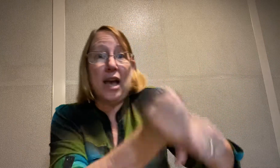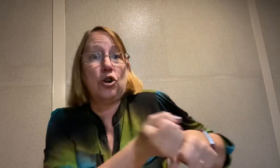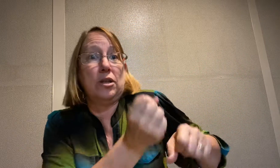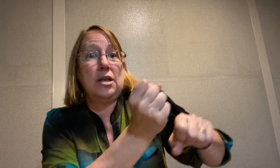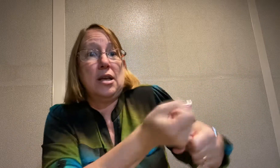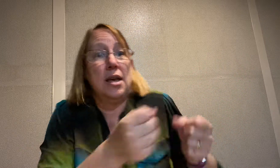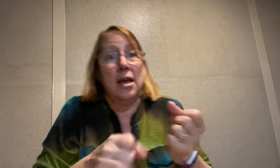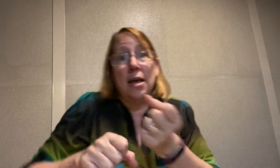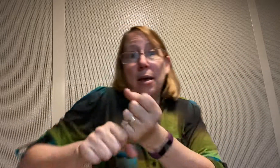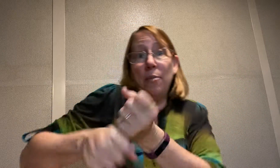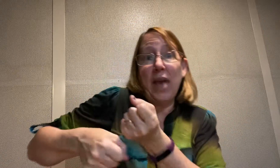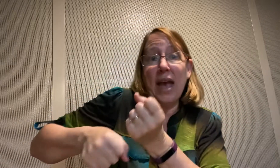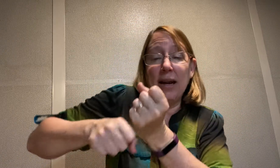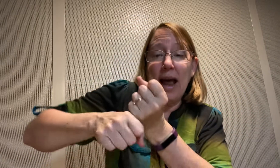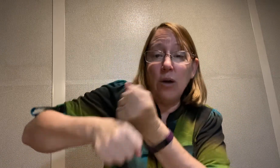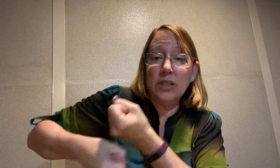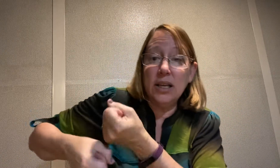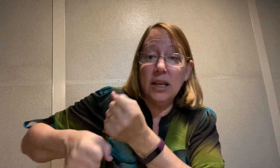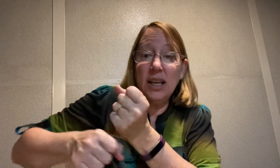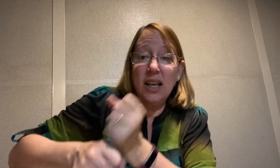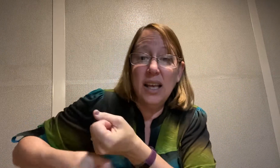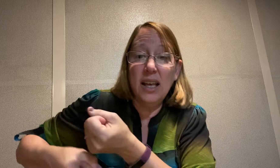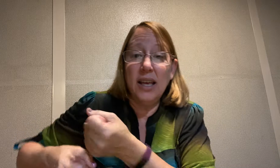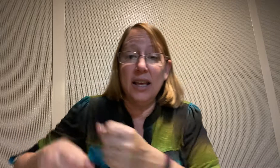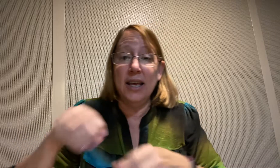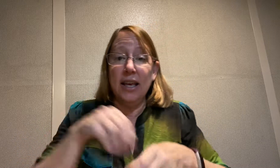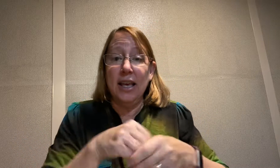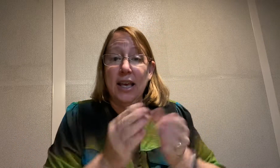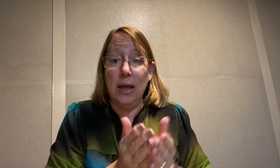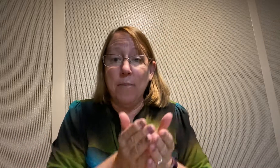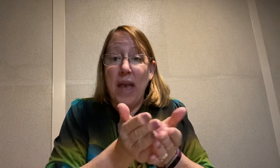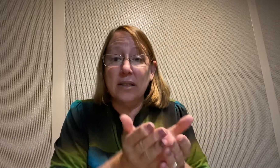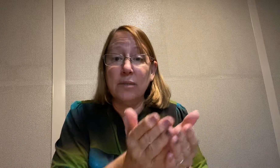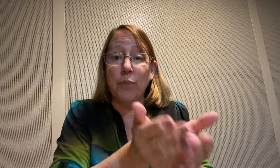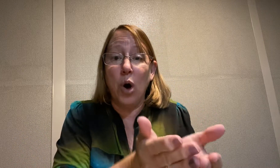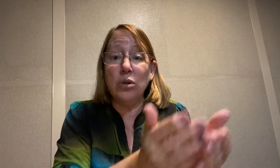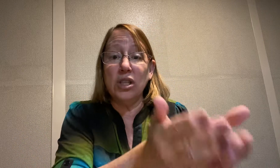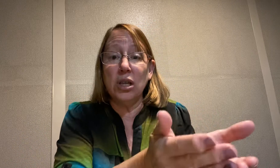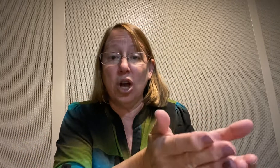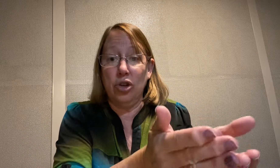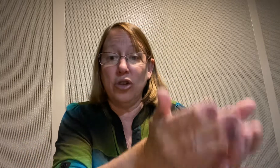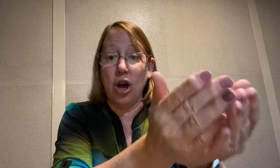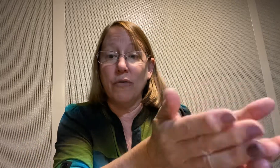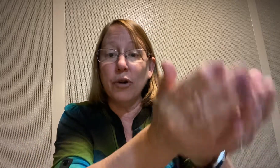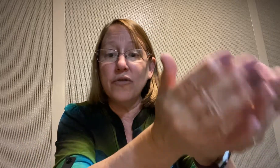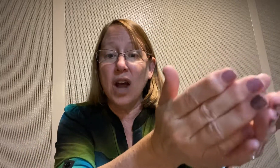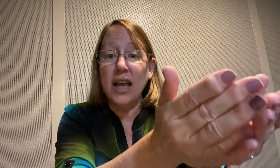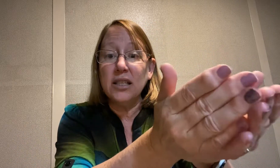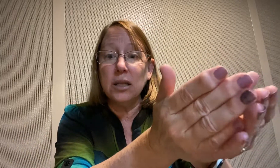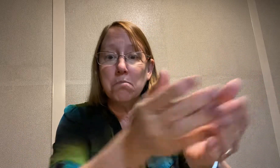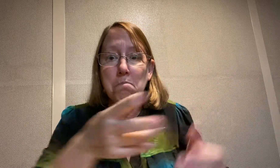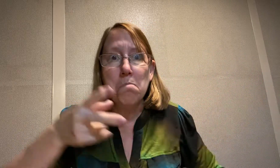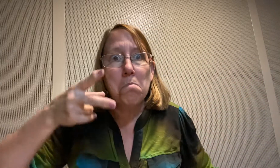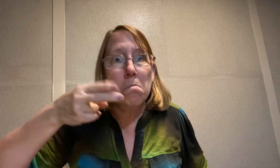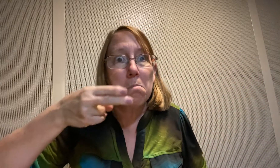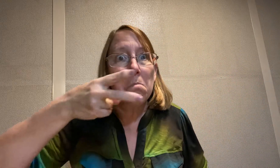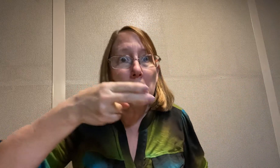could paddle out in Ben's boat under the cover of night,